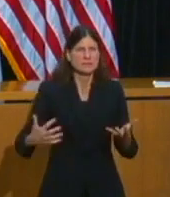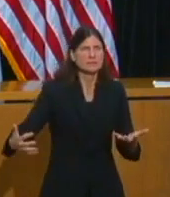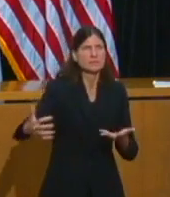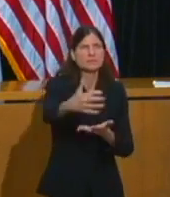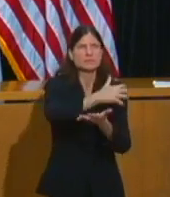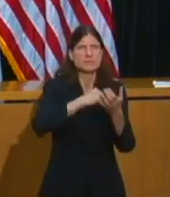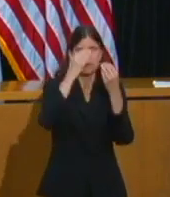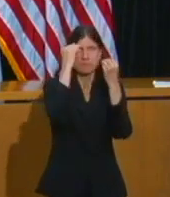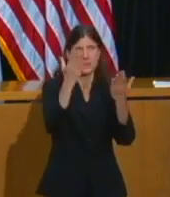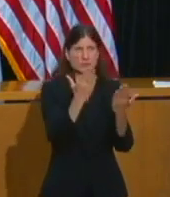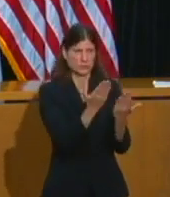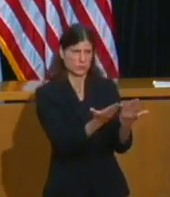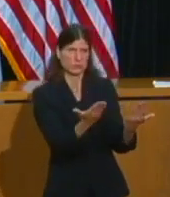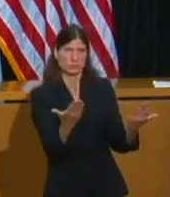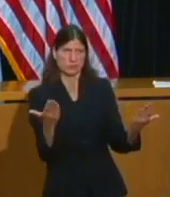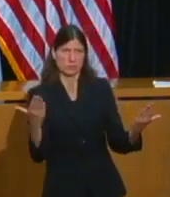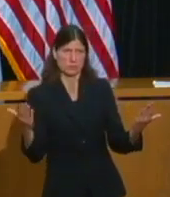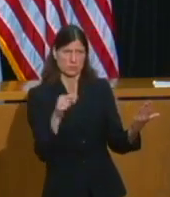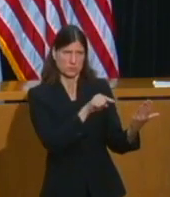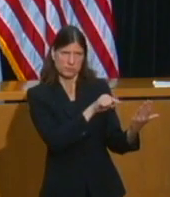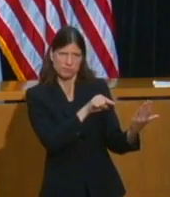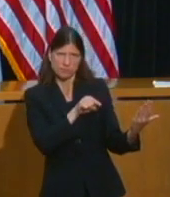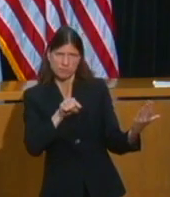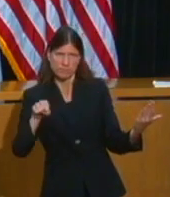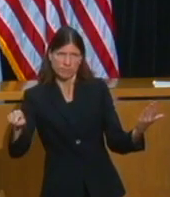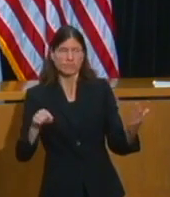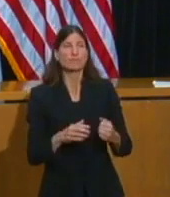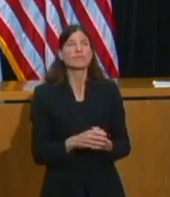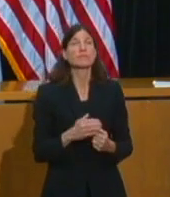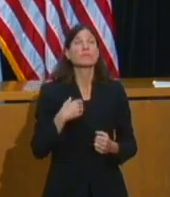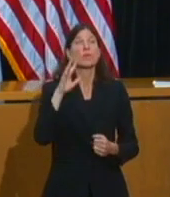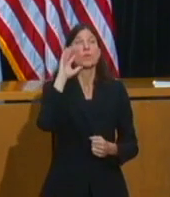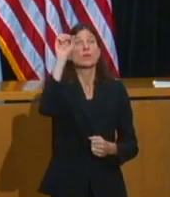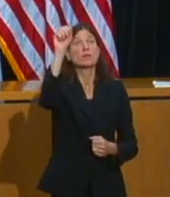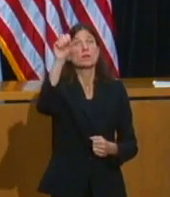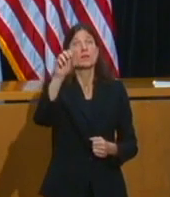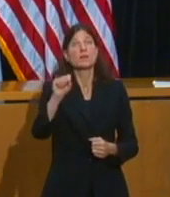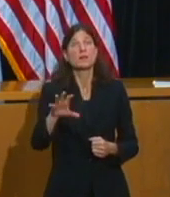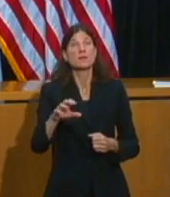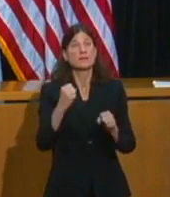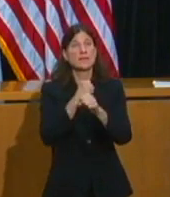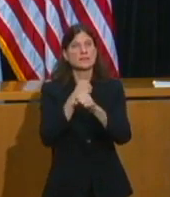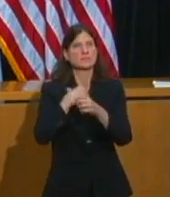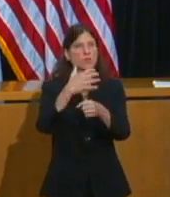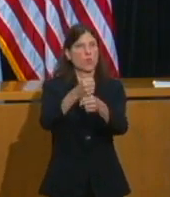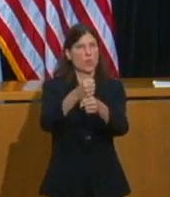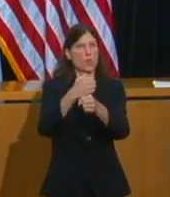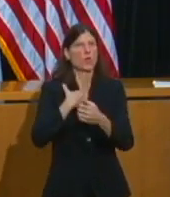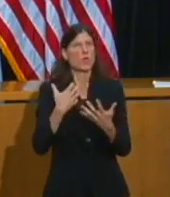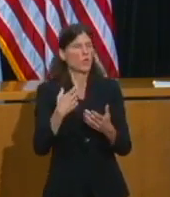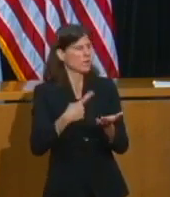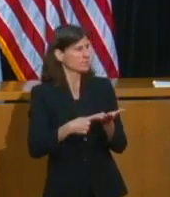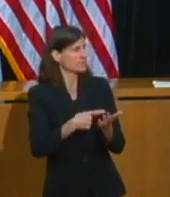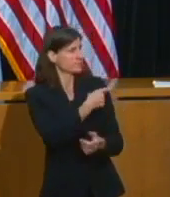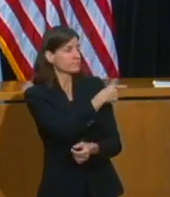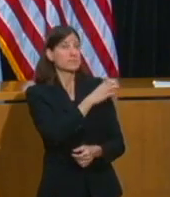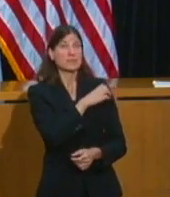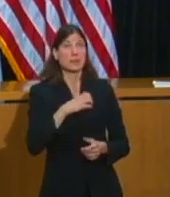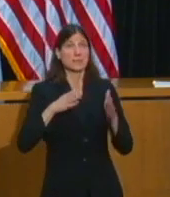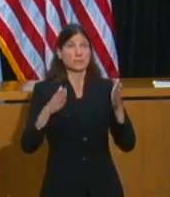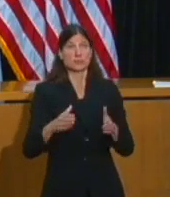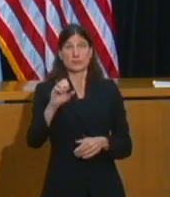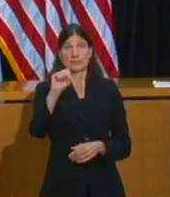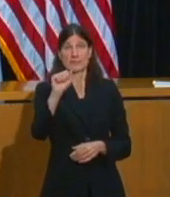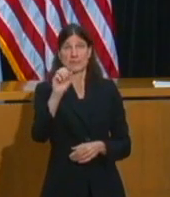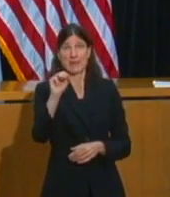I want to just pick up from what Commissioner Sam did. About 10 days or so ago, since it's one long day, I don't actually remember